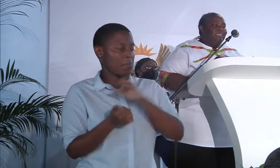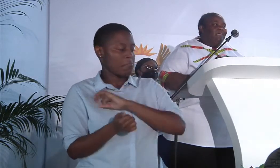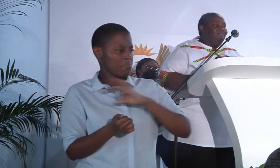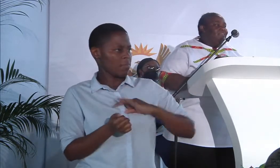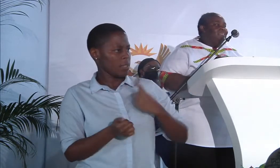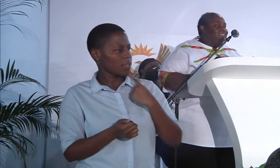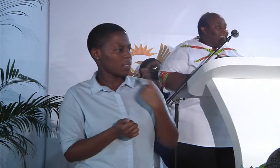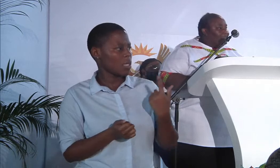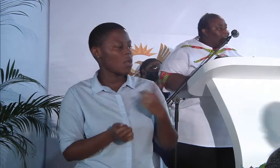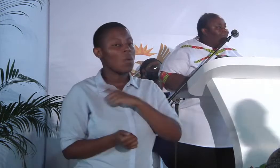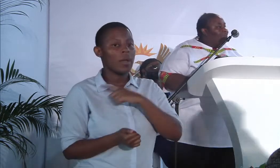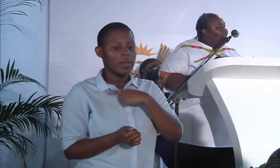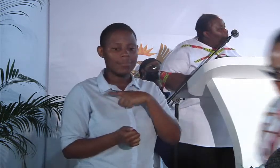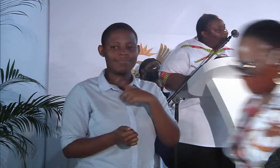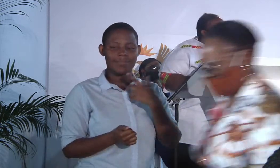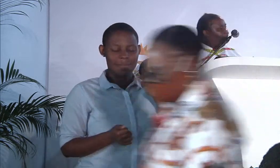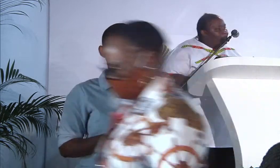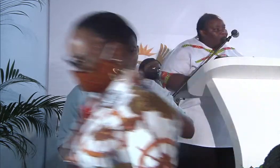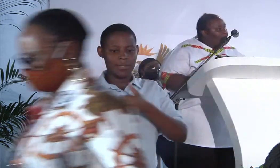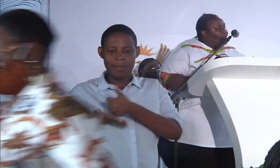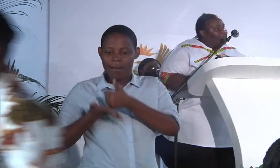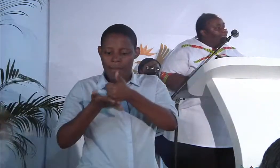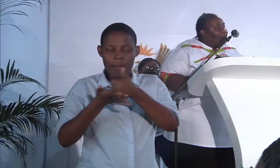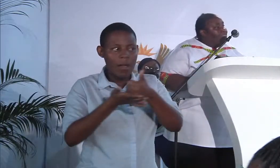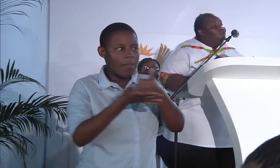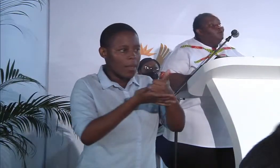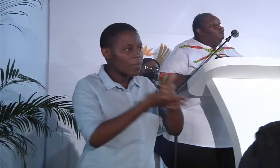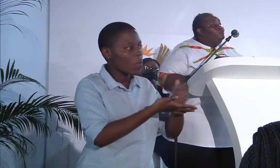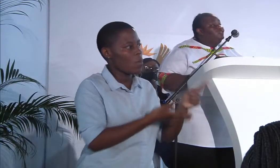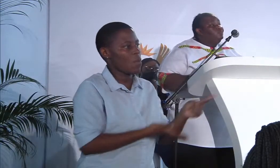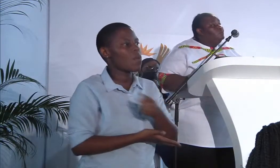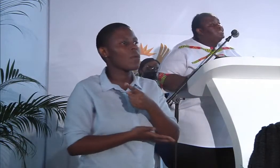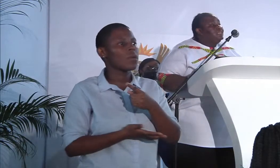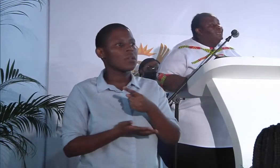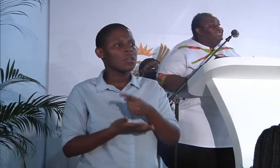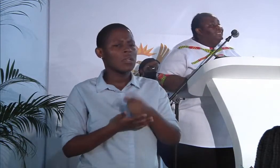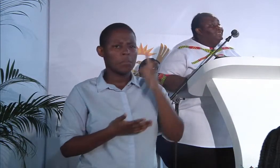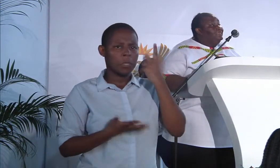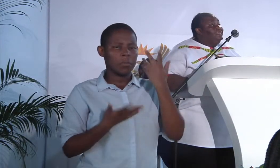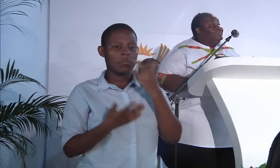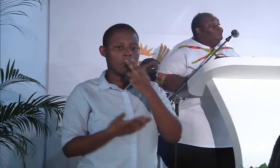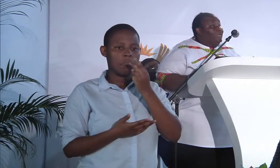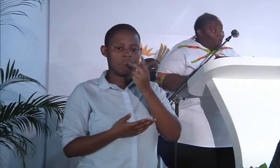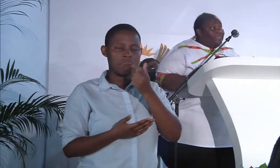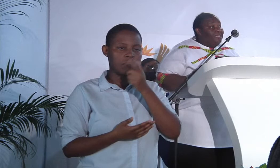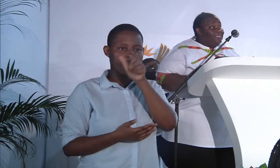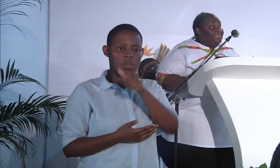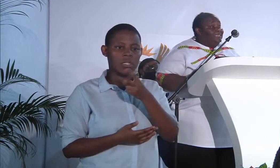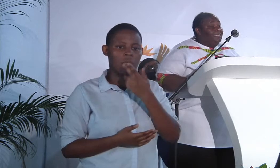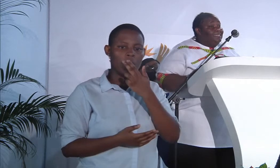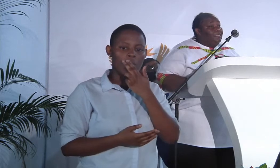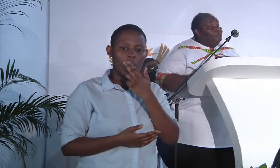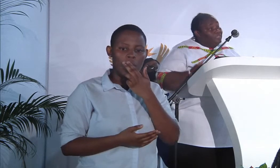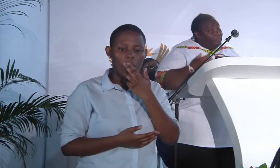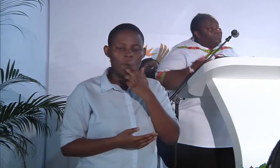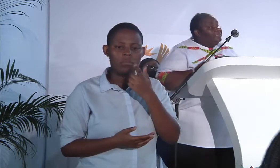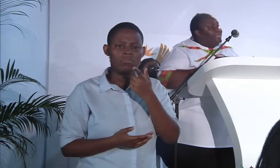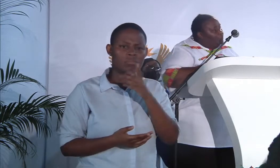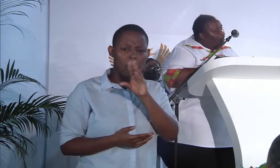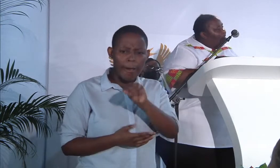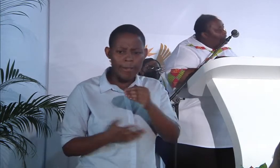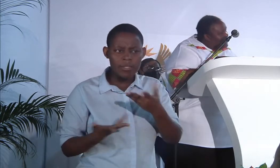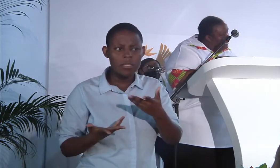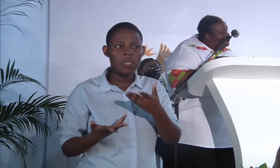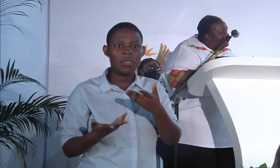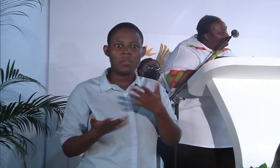because everything starts, even if you can ask a person who smokes cigarette, when they started with, can you